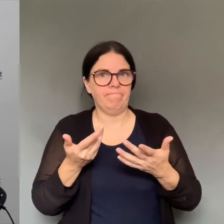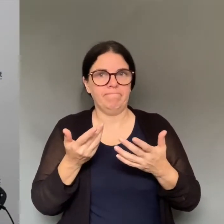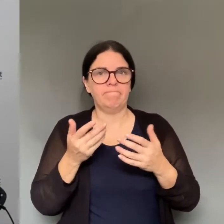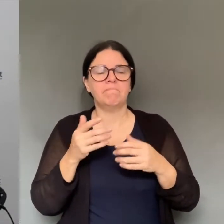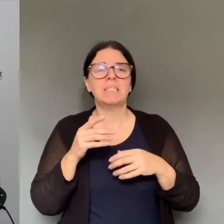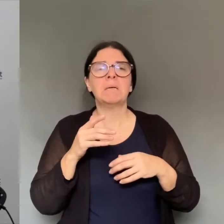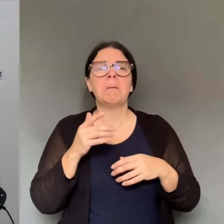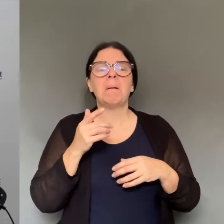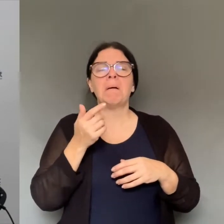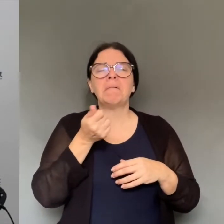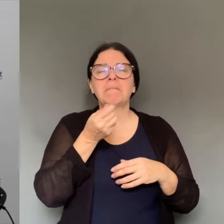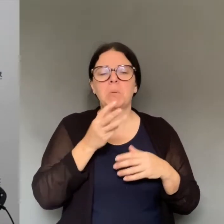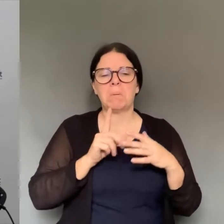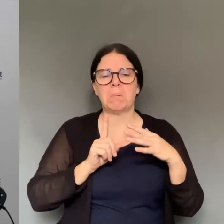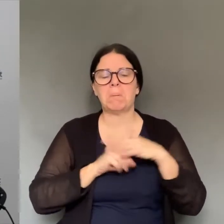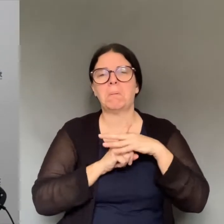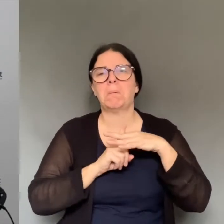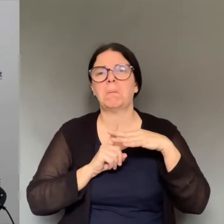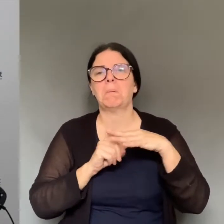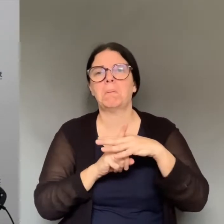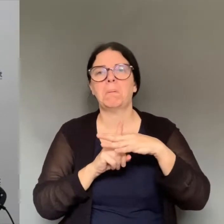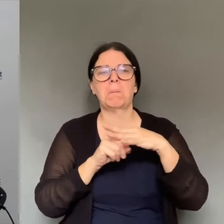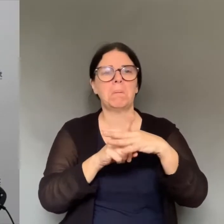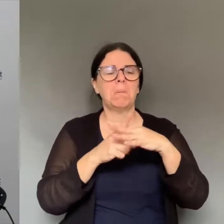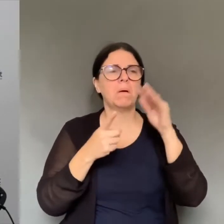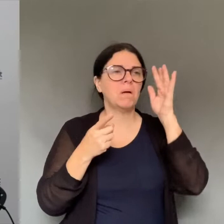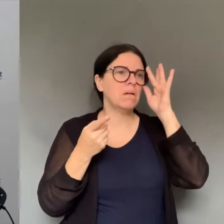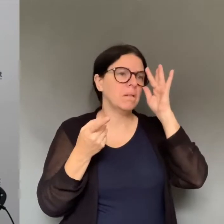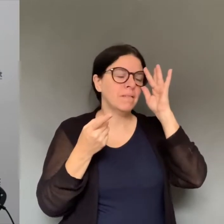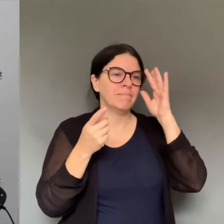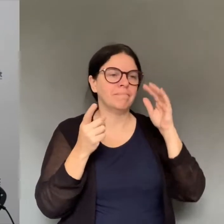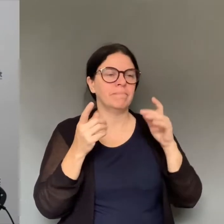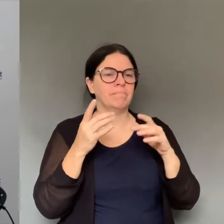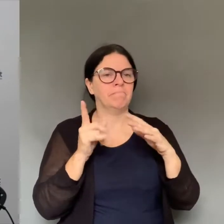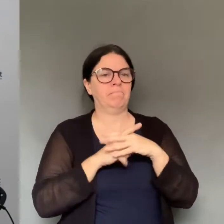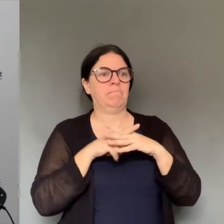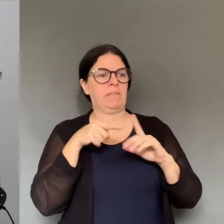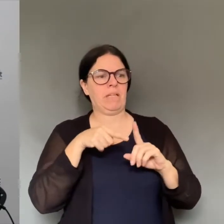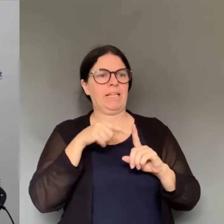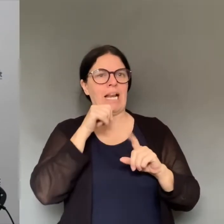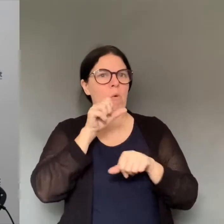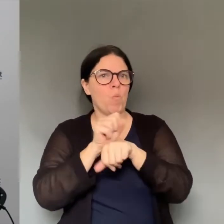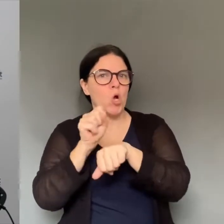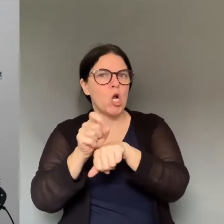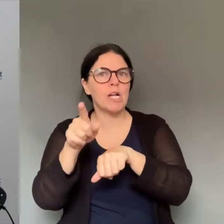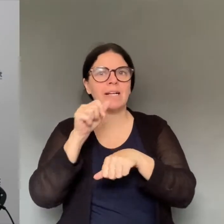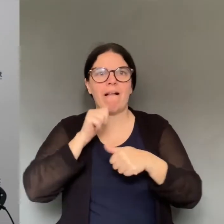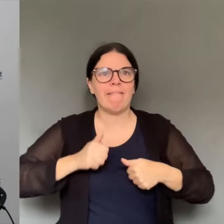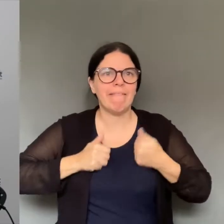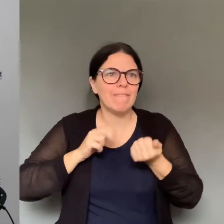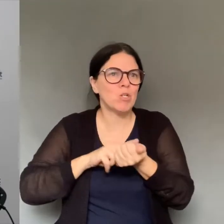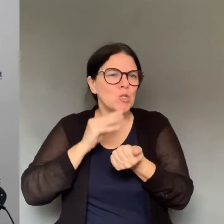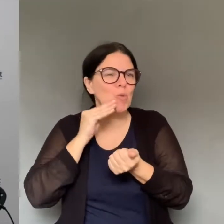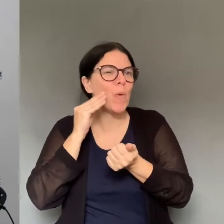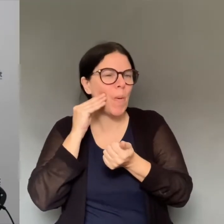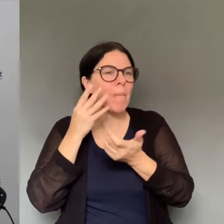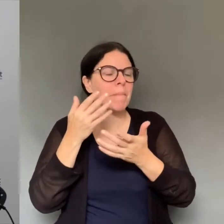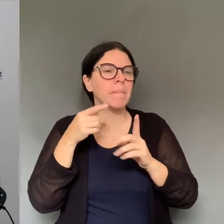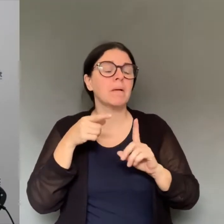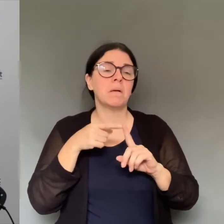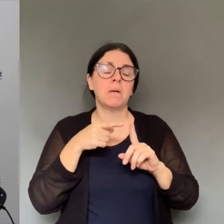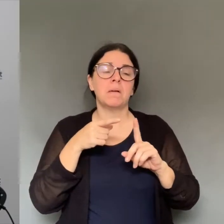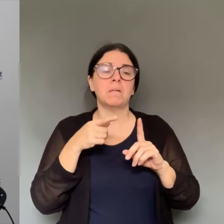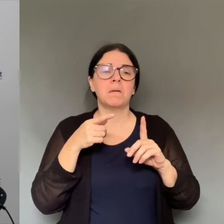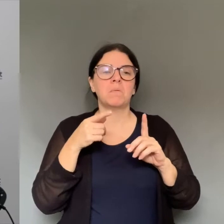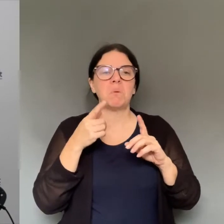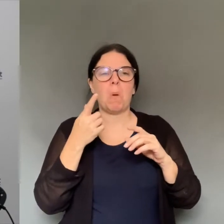and I think some odd ones is still, because there could be direct and indirect transmission. So it is